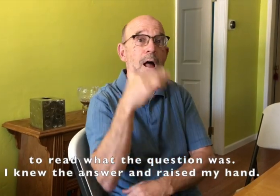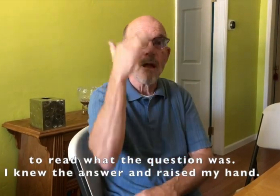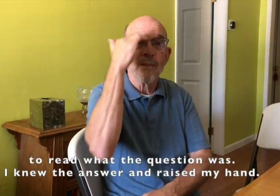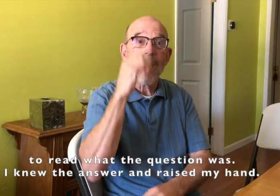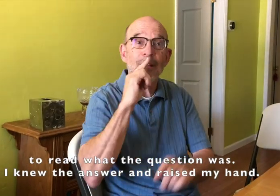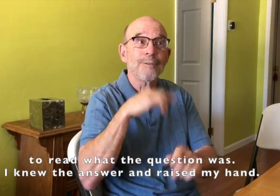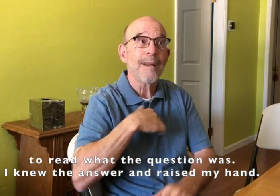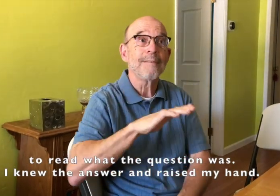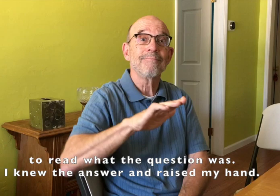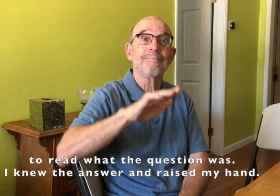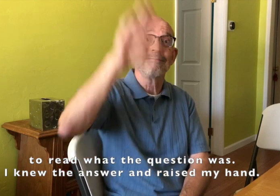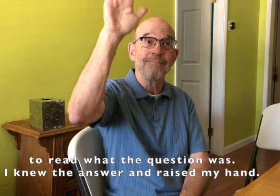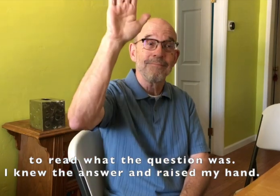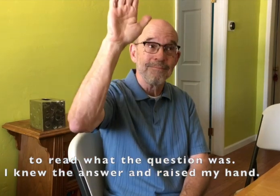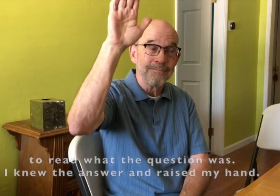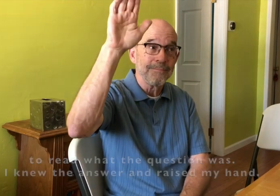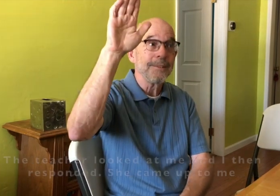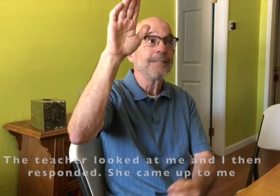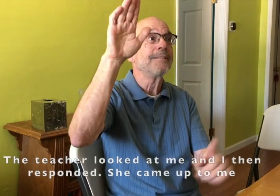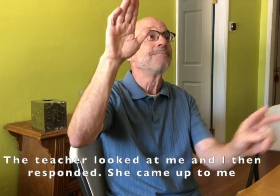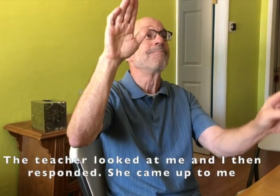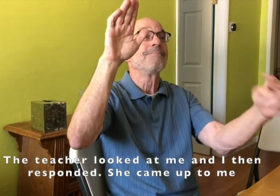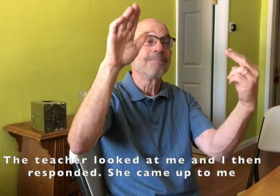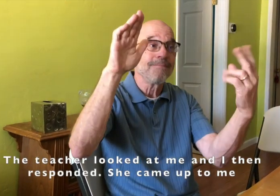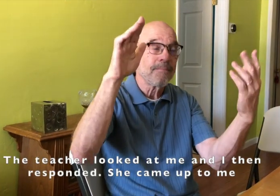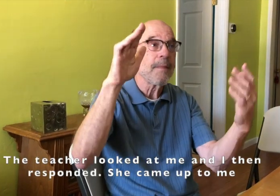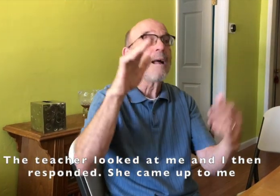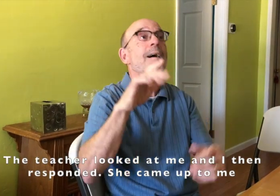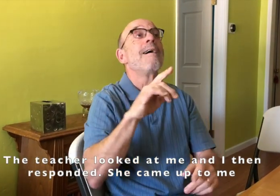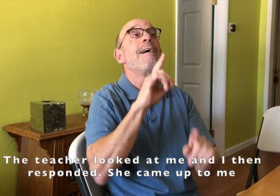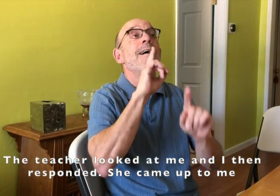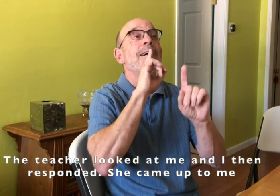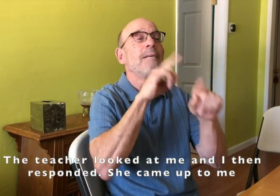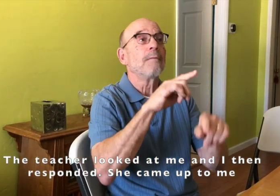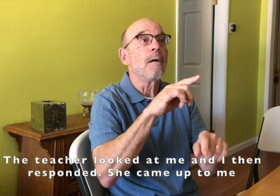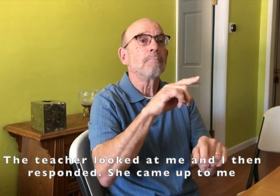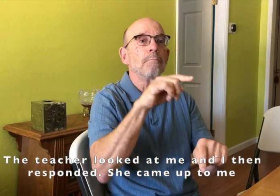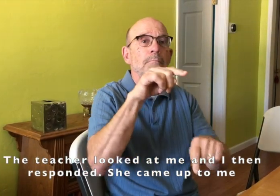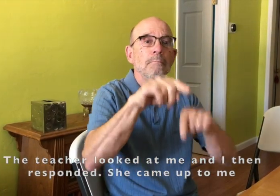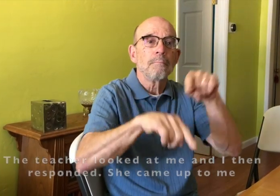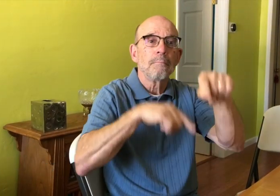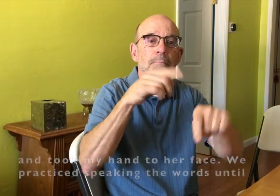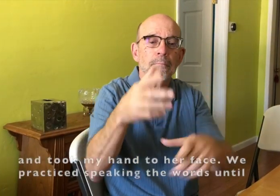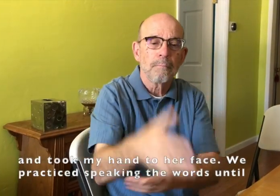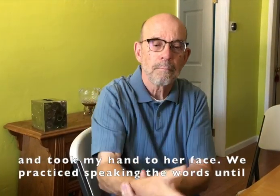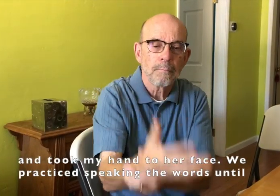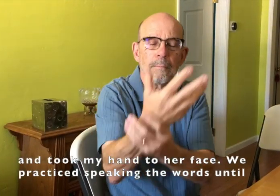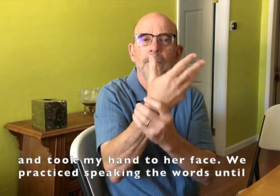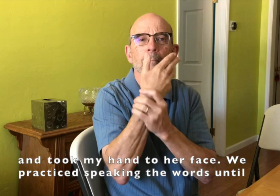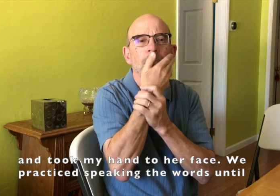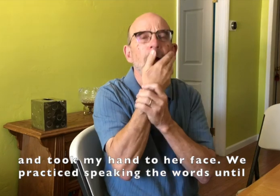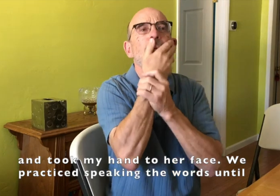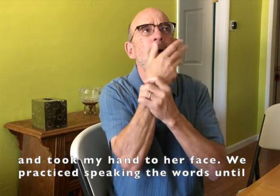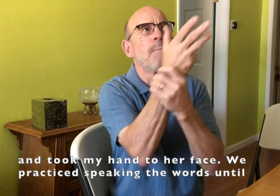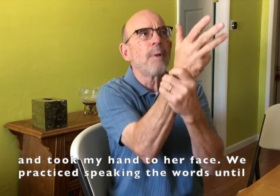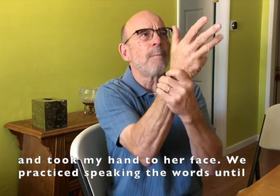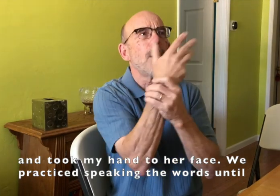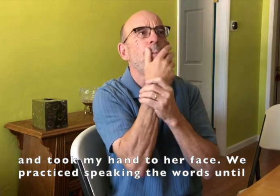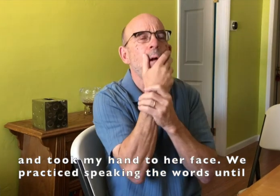in speech. And I raised my hand to answer the question, and the teacher looked at me, and then I responded. And then she would come up to me and took my hand to her